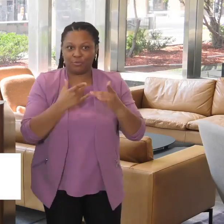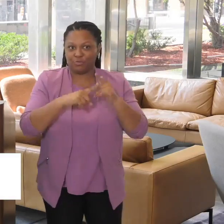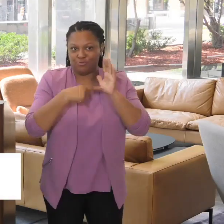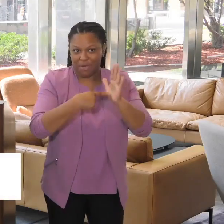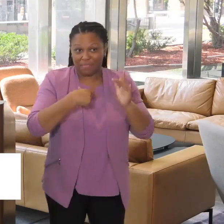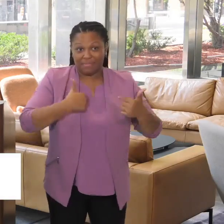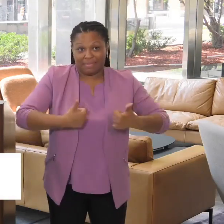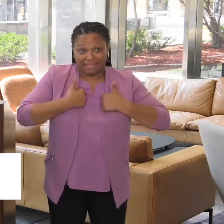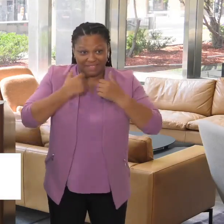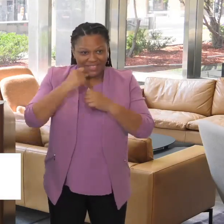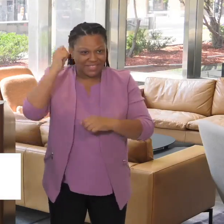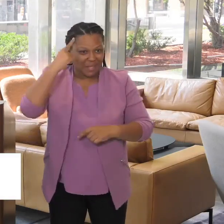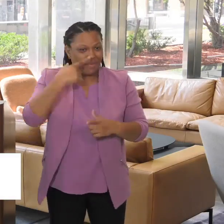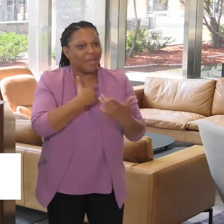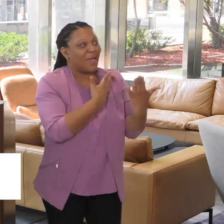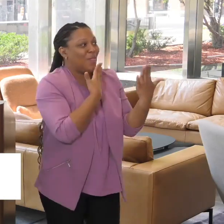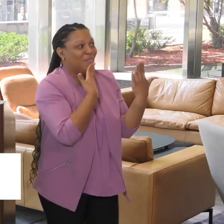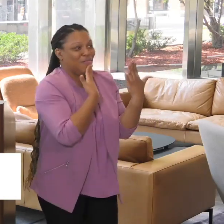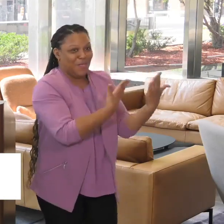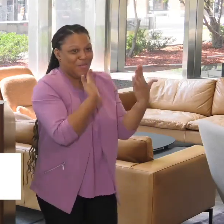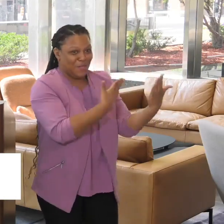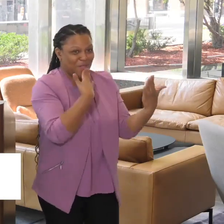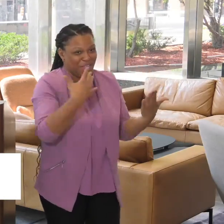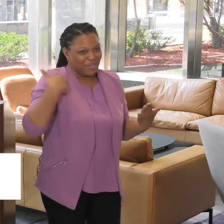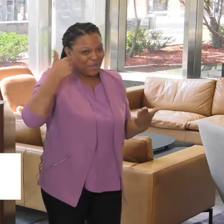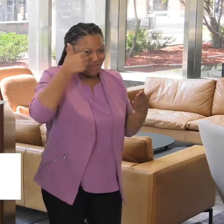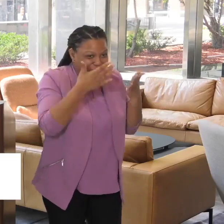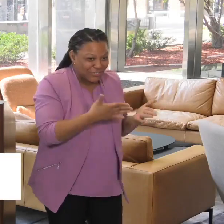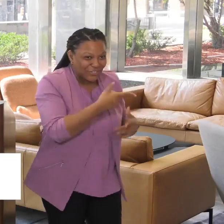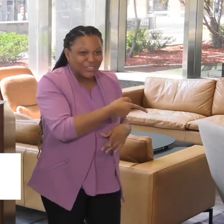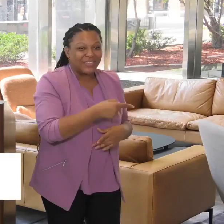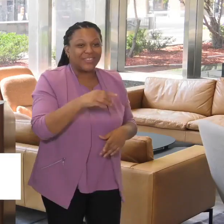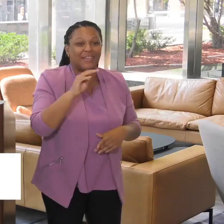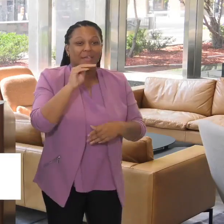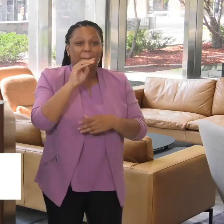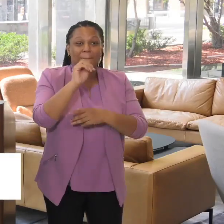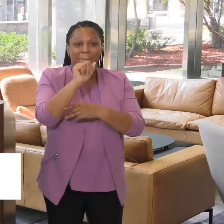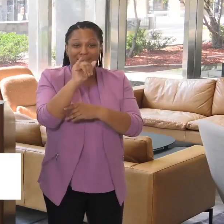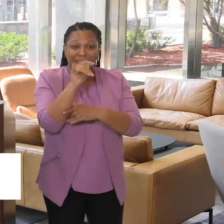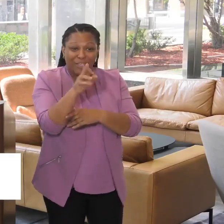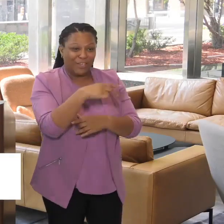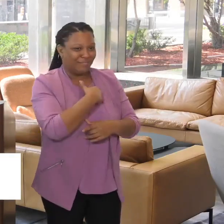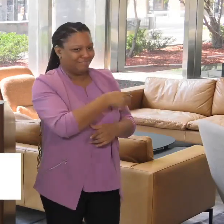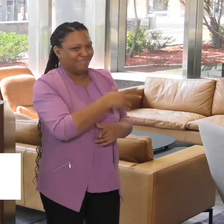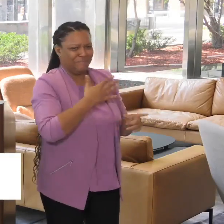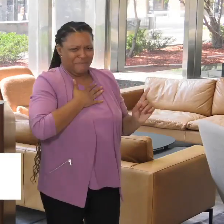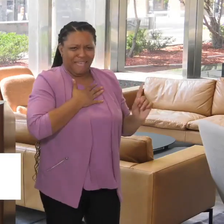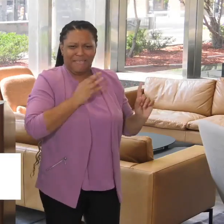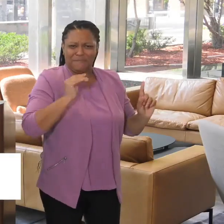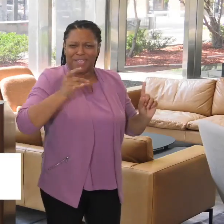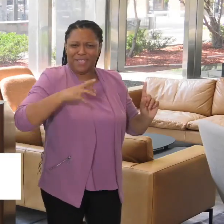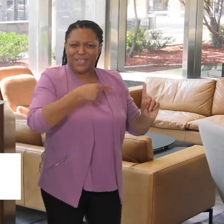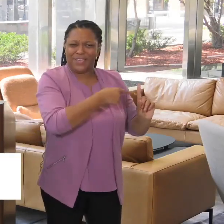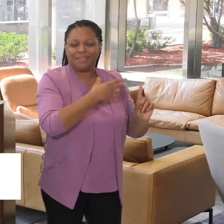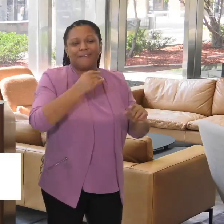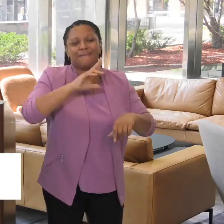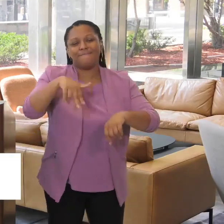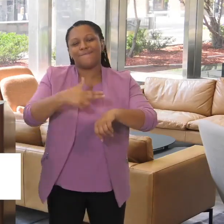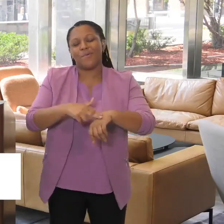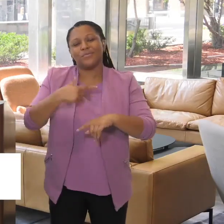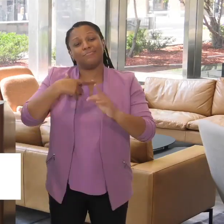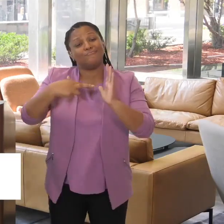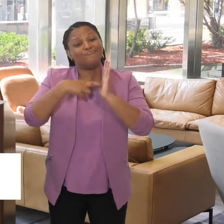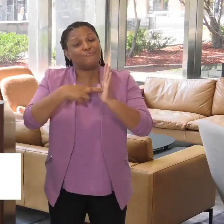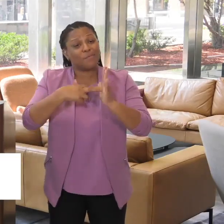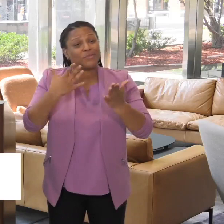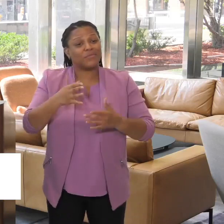resident, and thank the commissioner. You know, Mayor Carter is my mayor, and certainly Representative McCollum, and I could